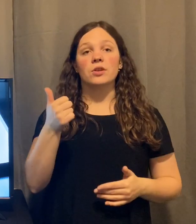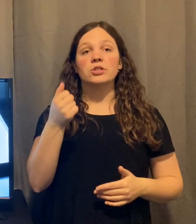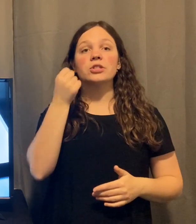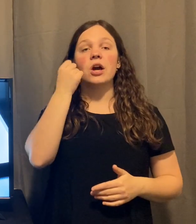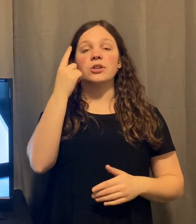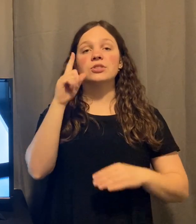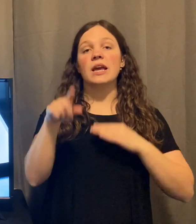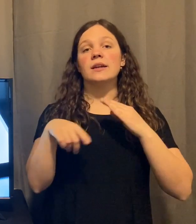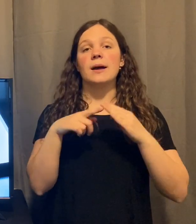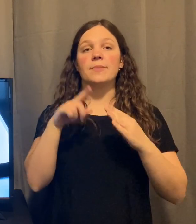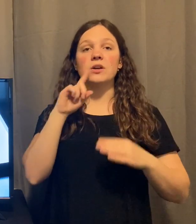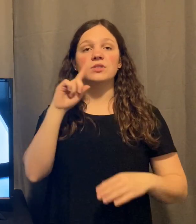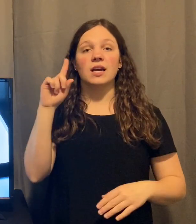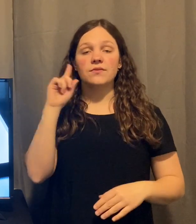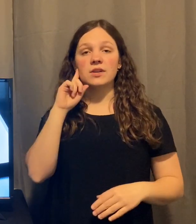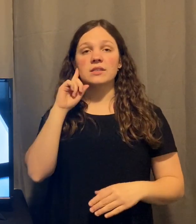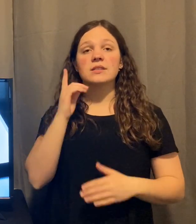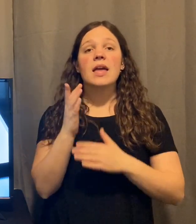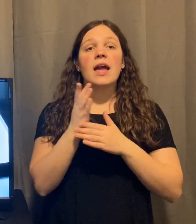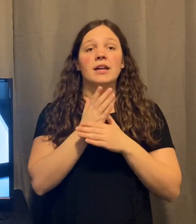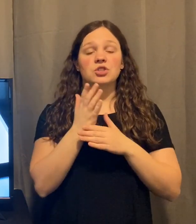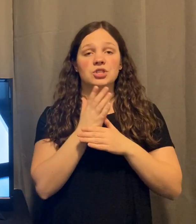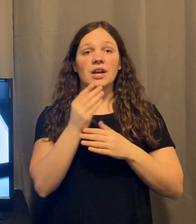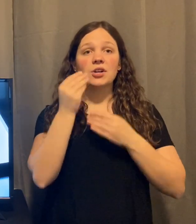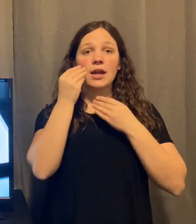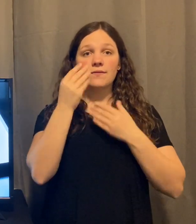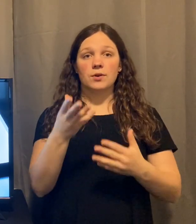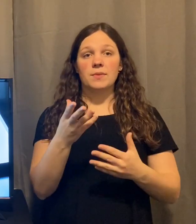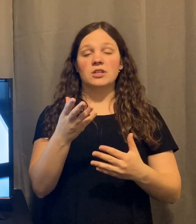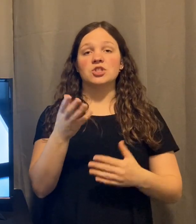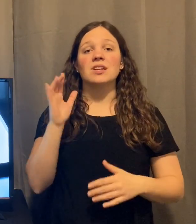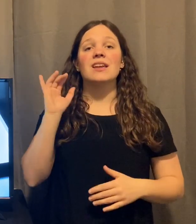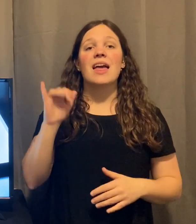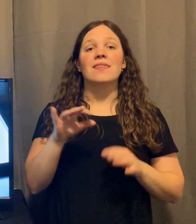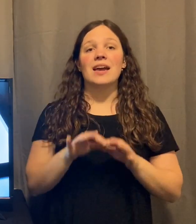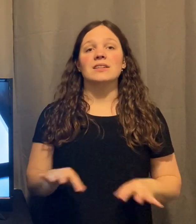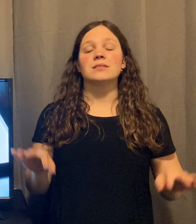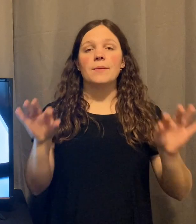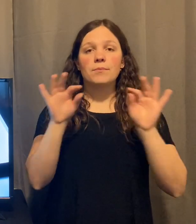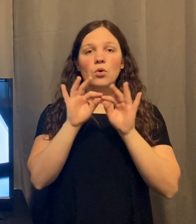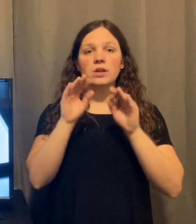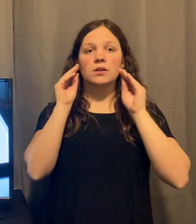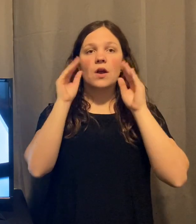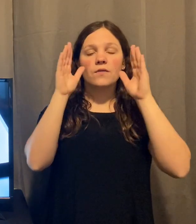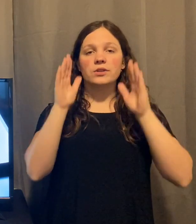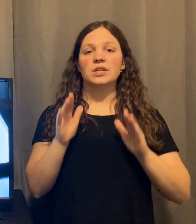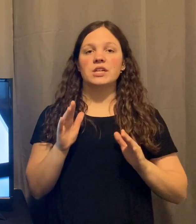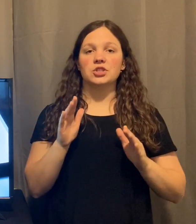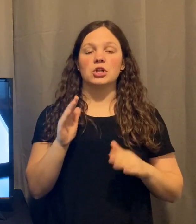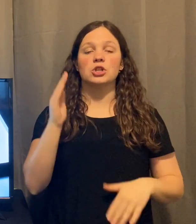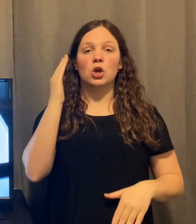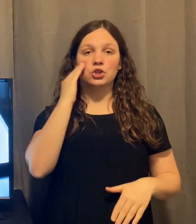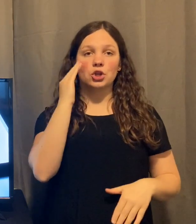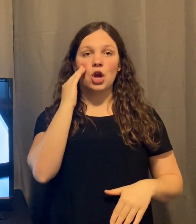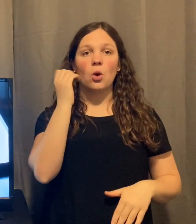others understand about deafness and share information that is important for teachers to know